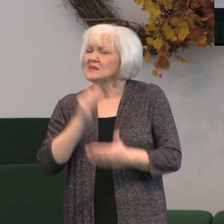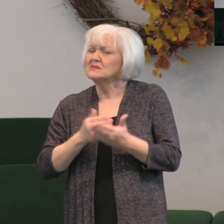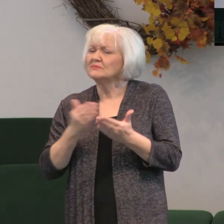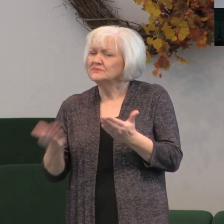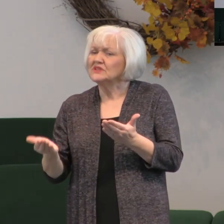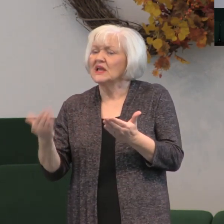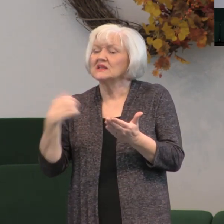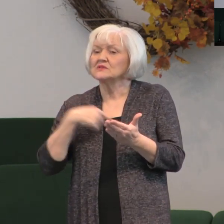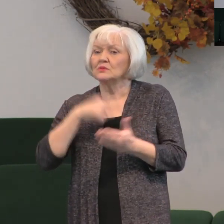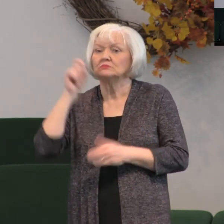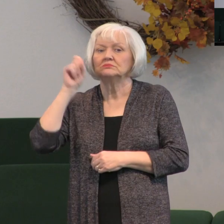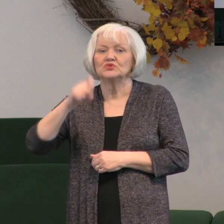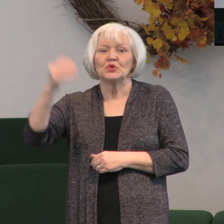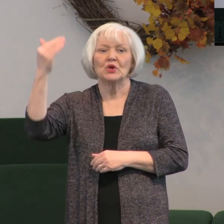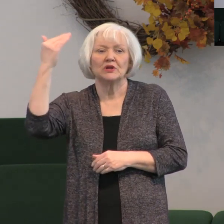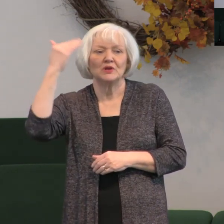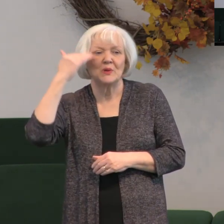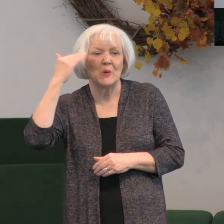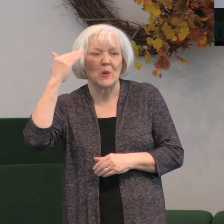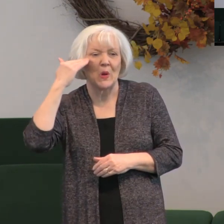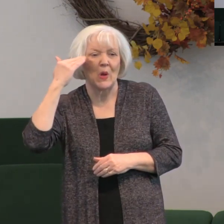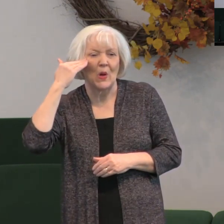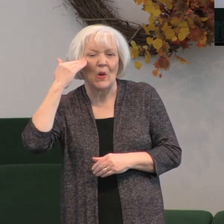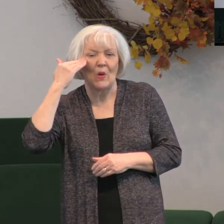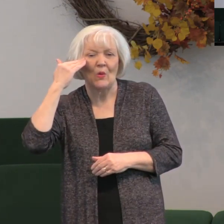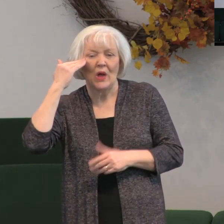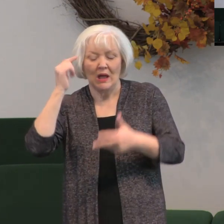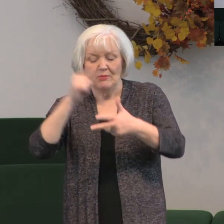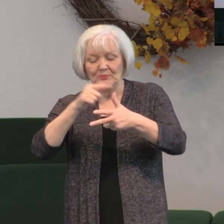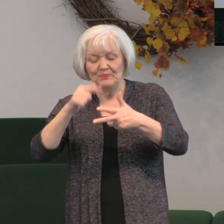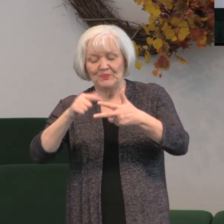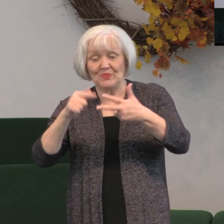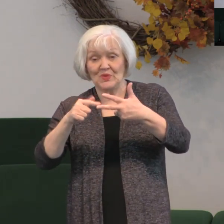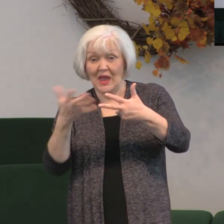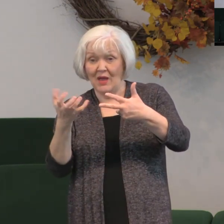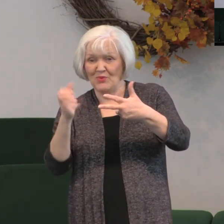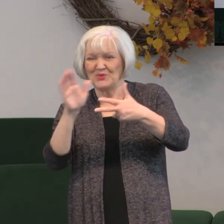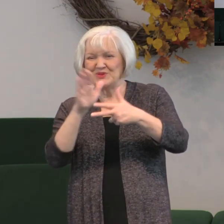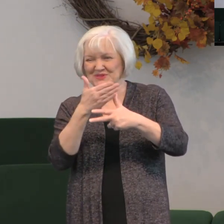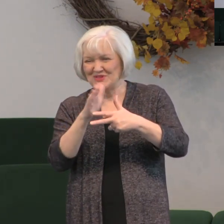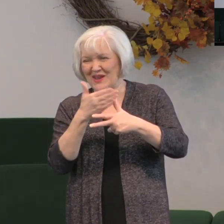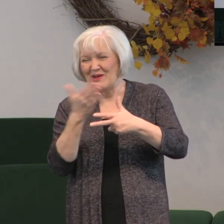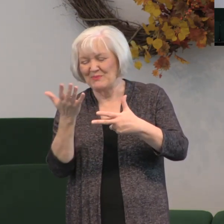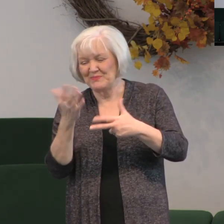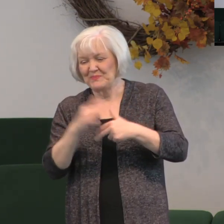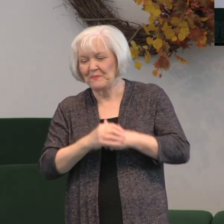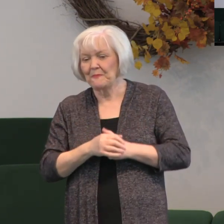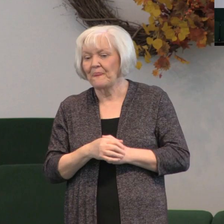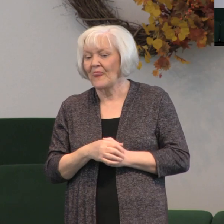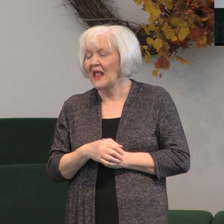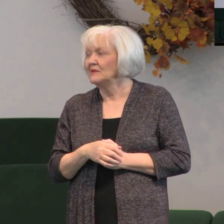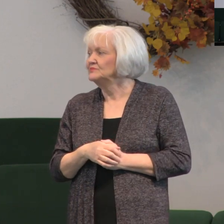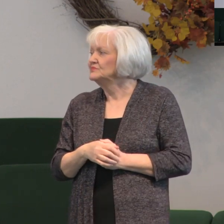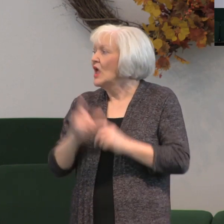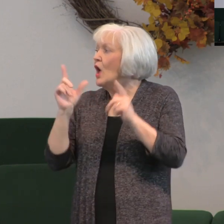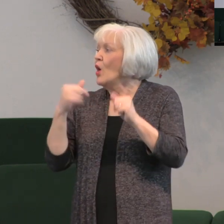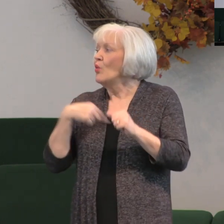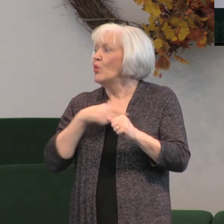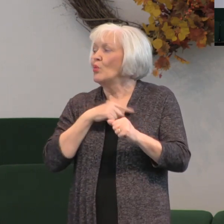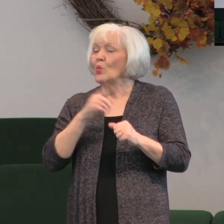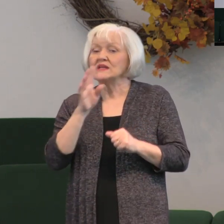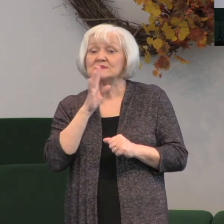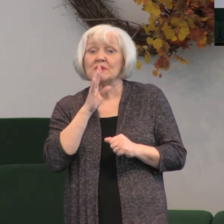we should know. I want to share three of them with you this morning as we are looking at this passage of Scripture. When we speak